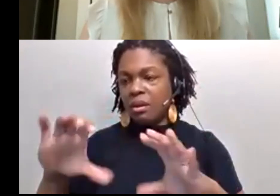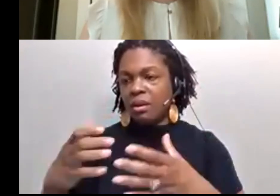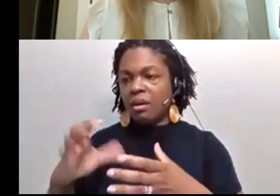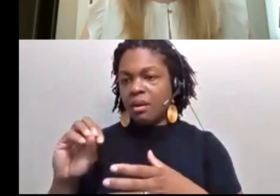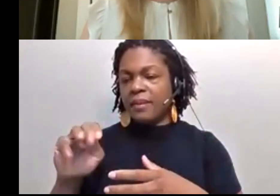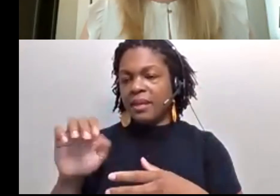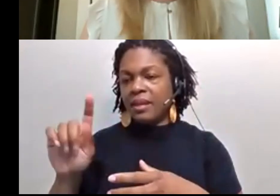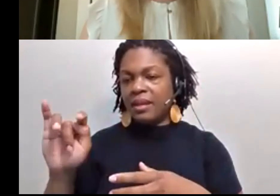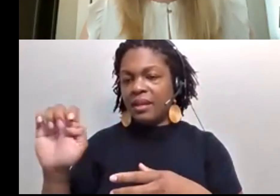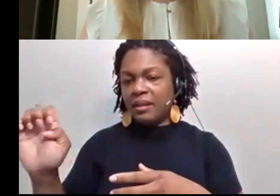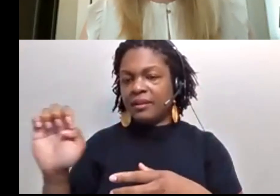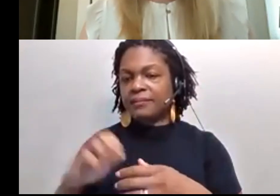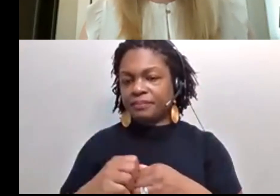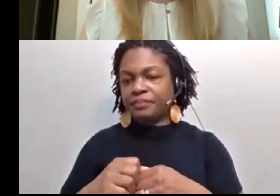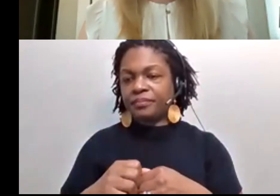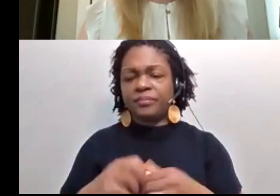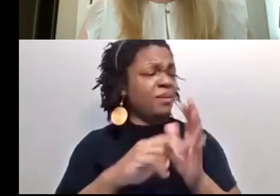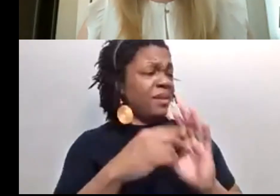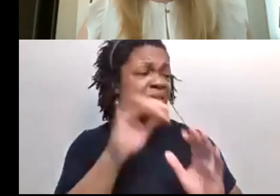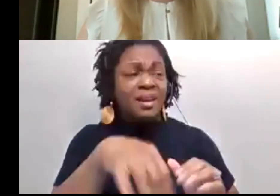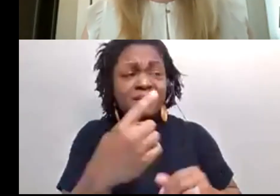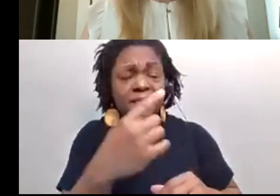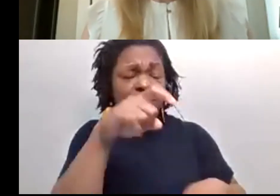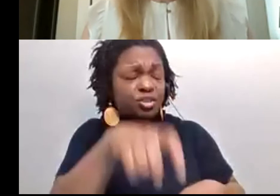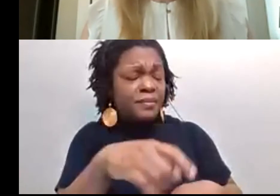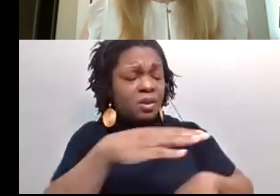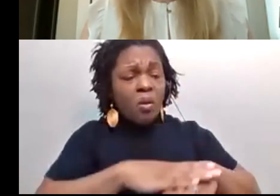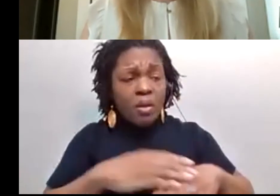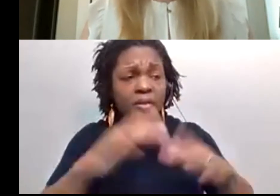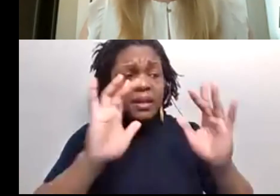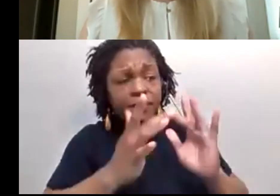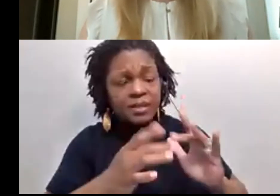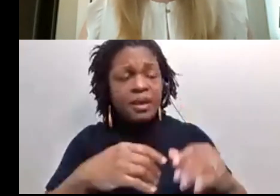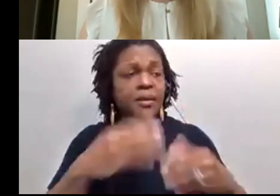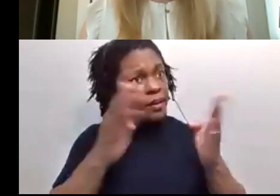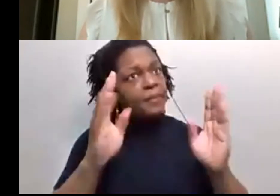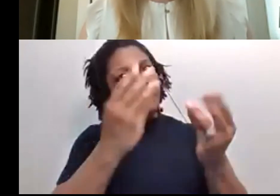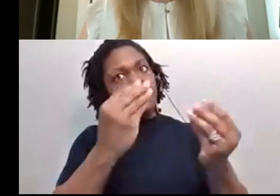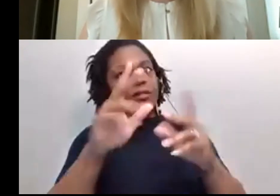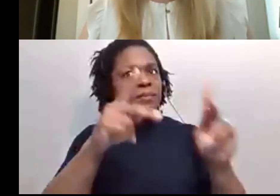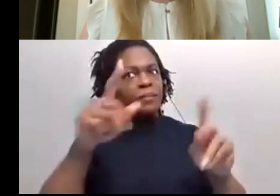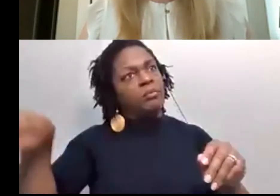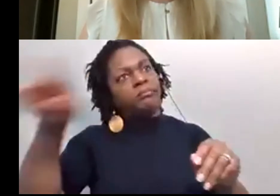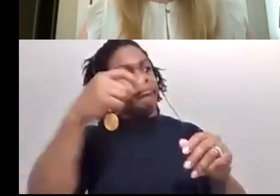Now, this is something that should be on their website. This is public information that people should be able to find out.